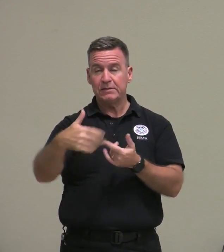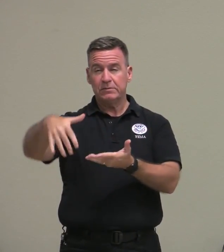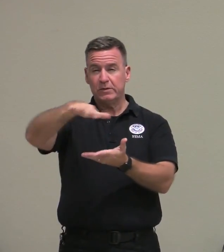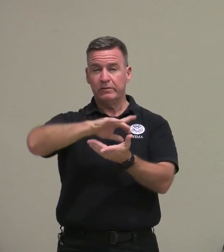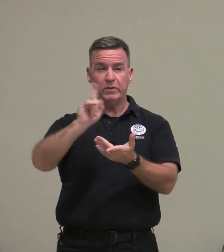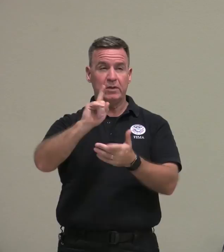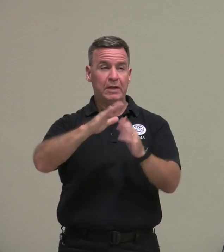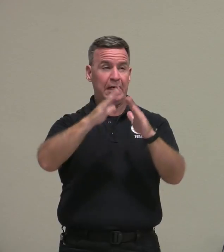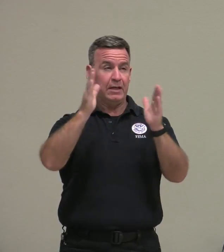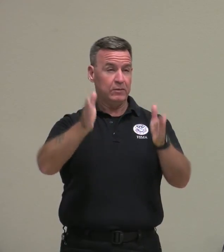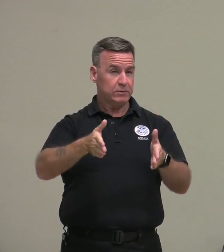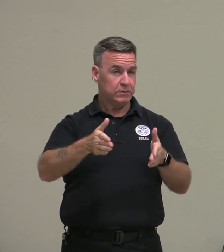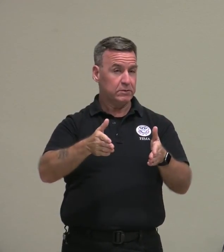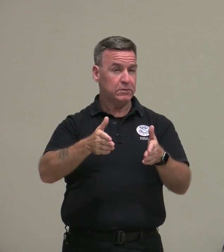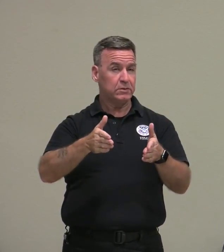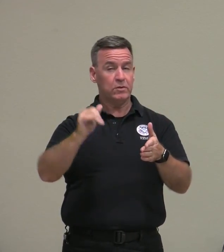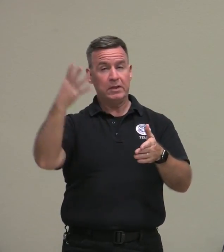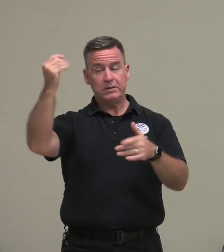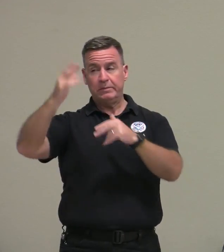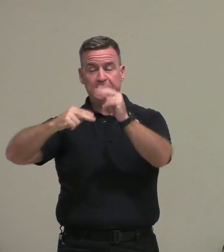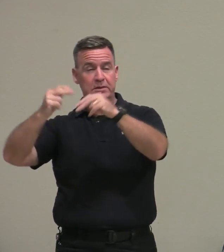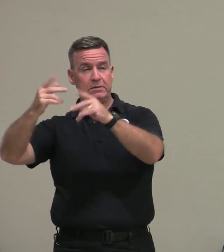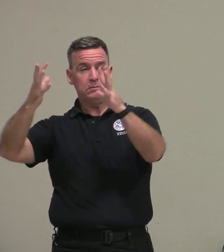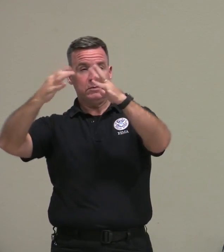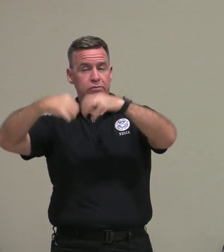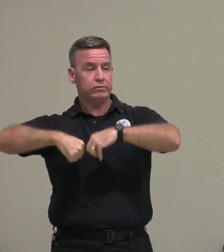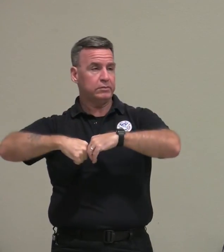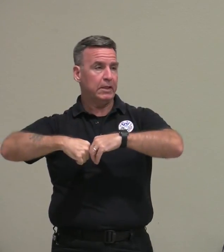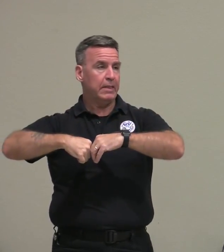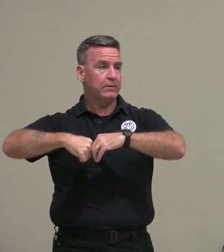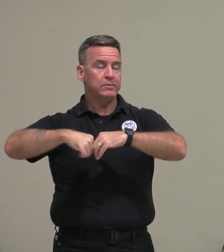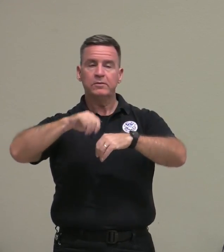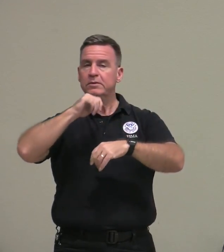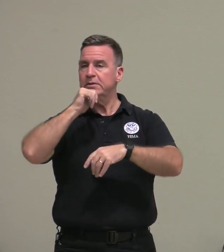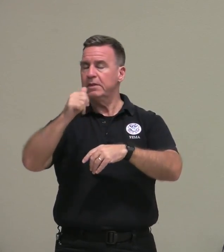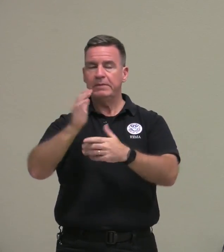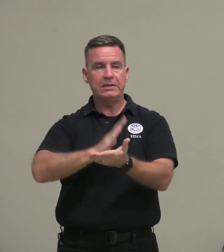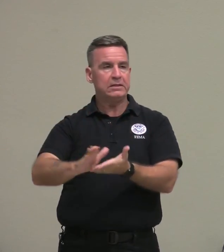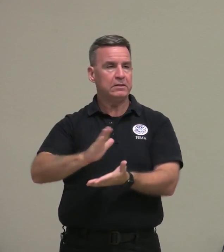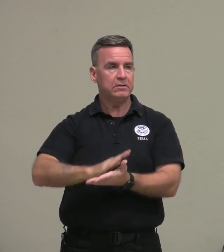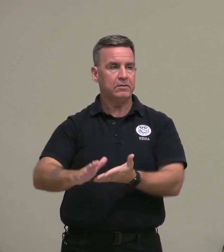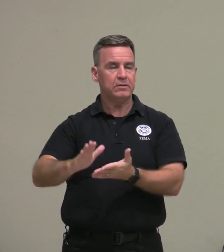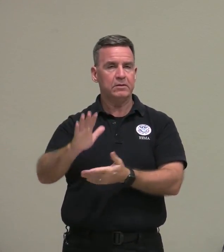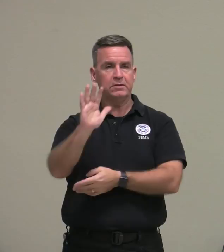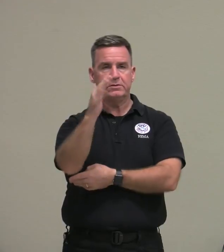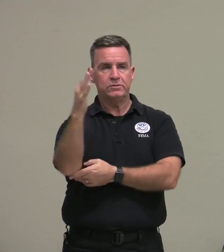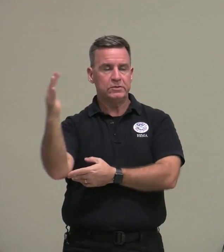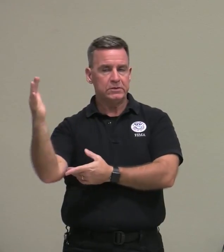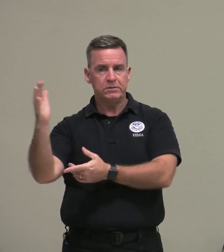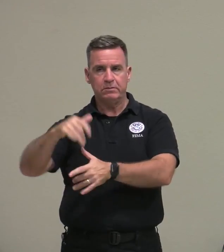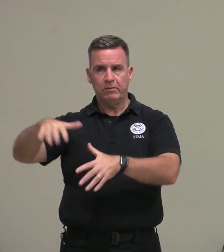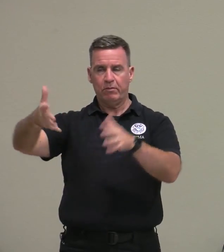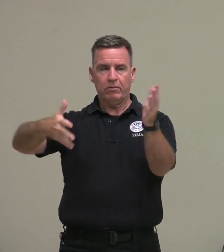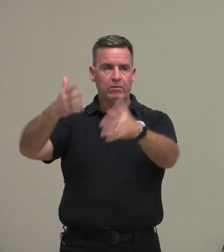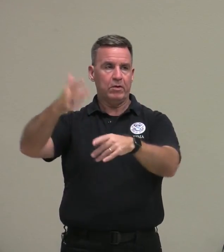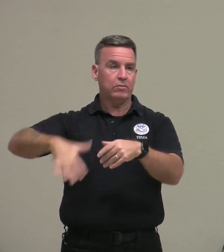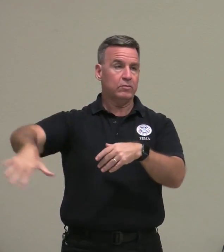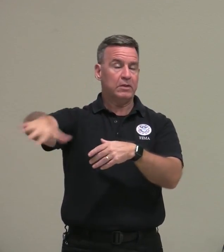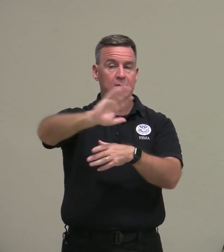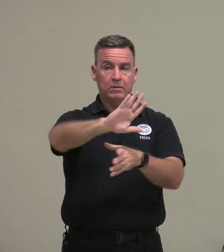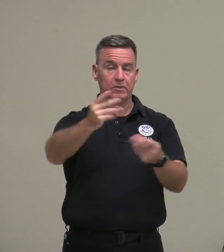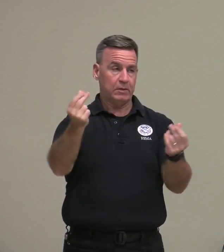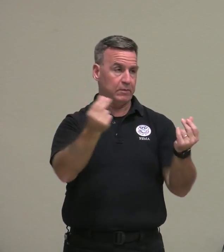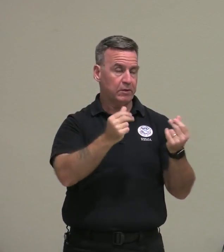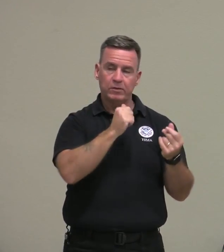from where your home or your outbuildings burned. We will not be clearing the vegetative debris around your